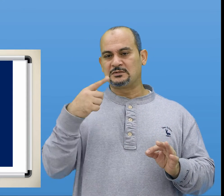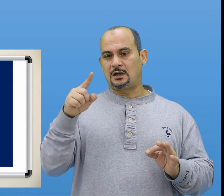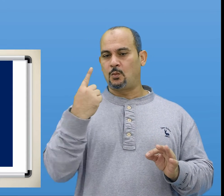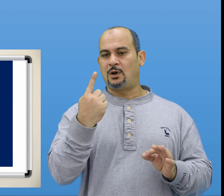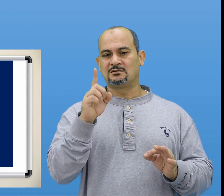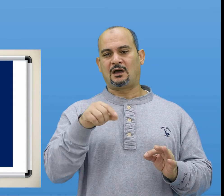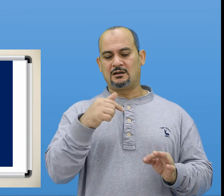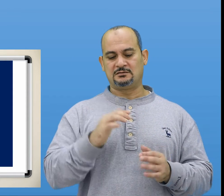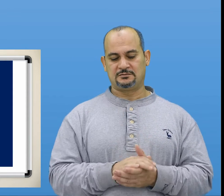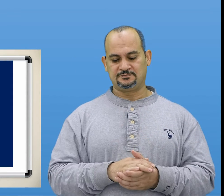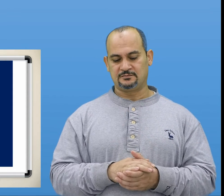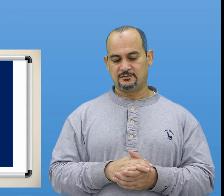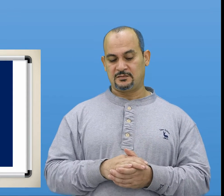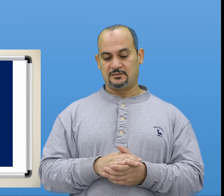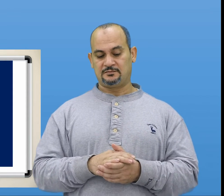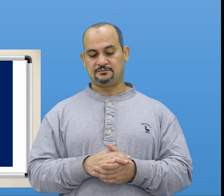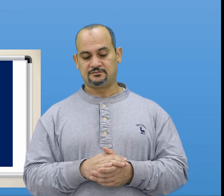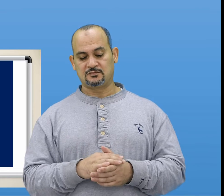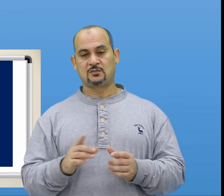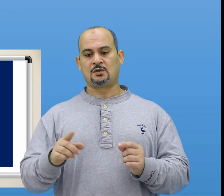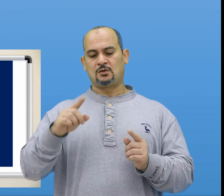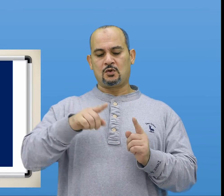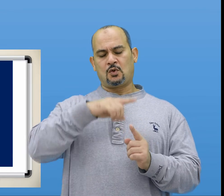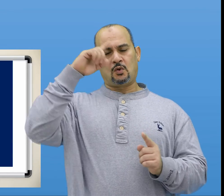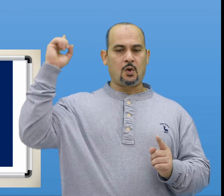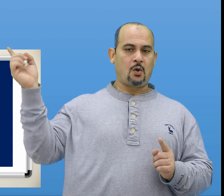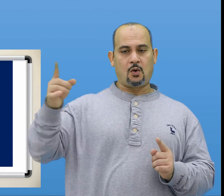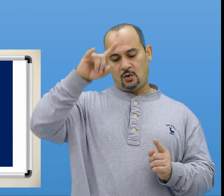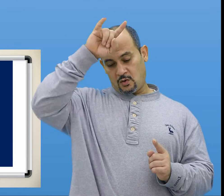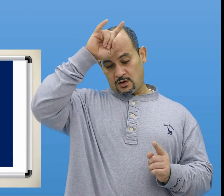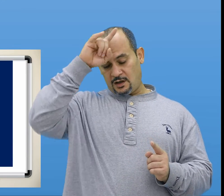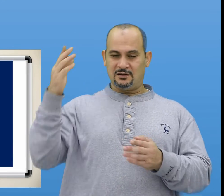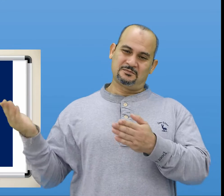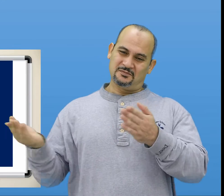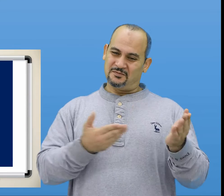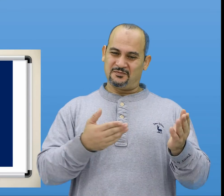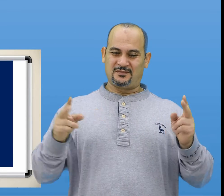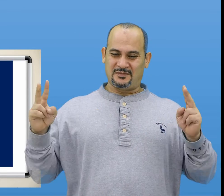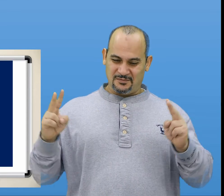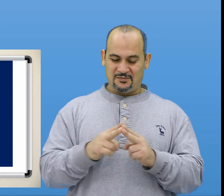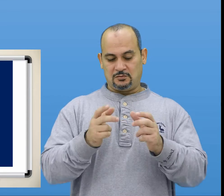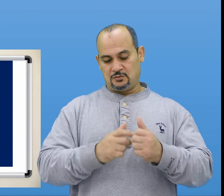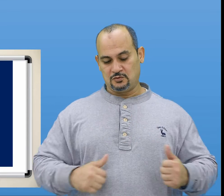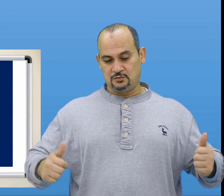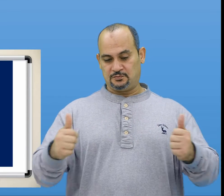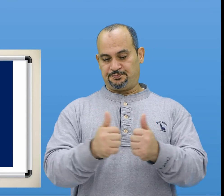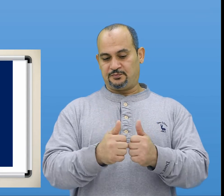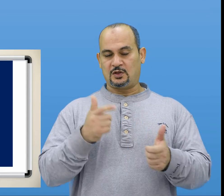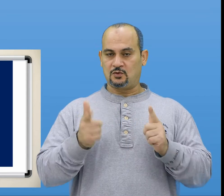question carefully and to find the suitable answer, the correct answer. So we have number 1,